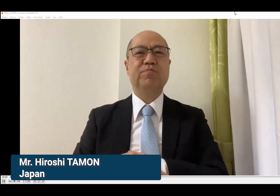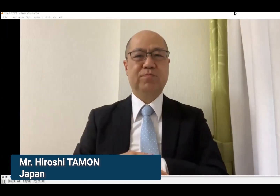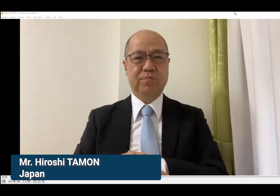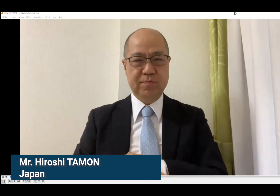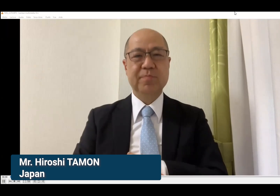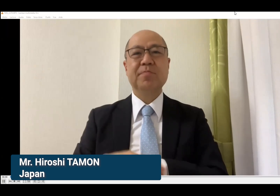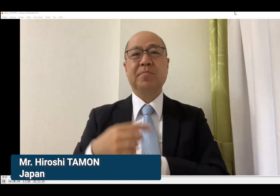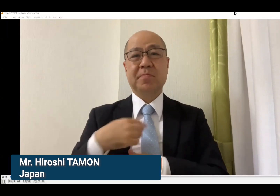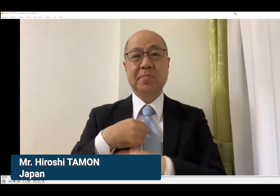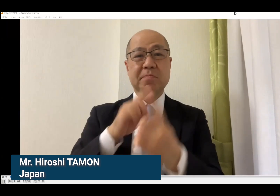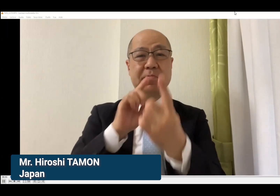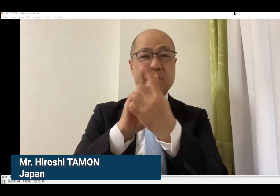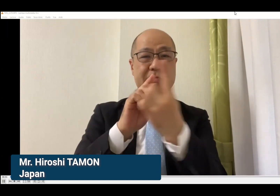with disabilities lose their hope.